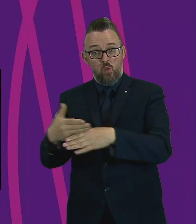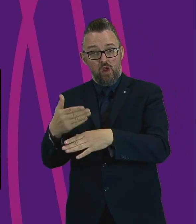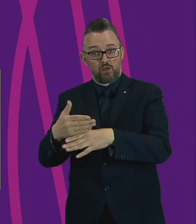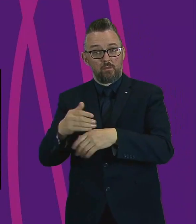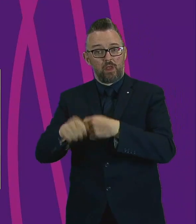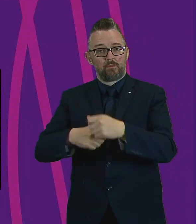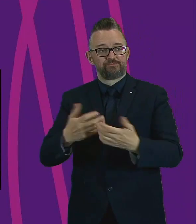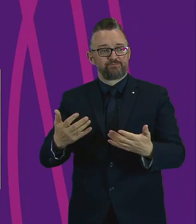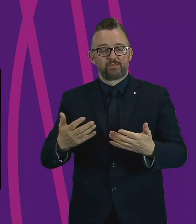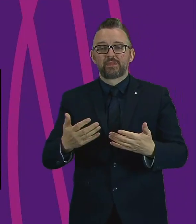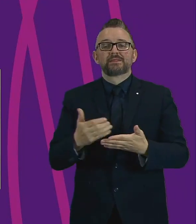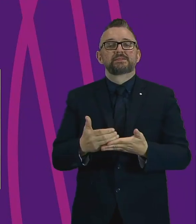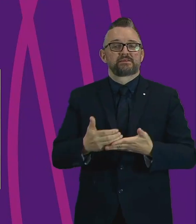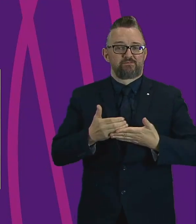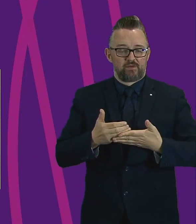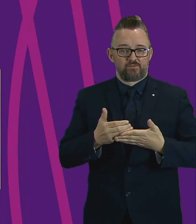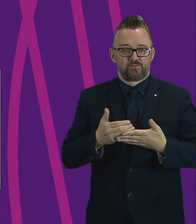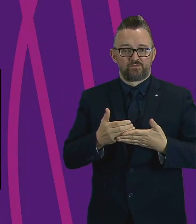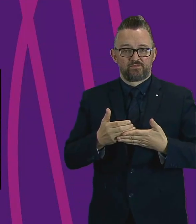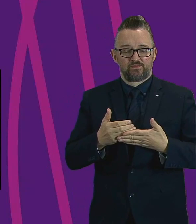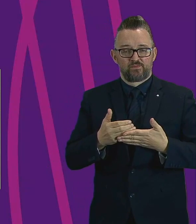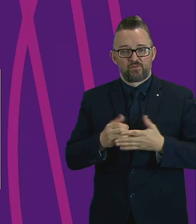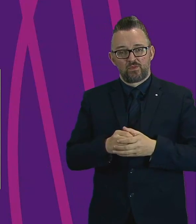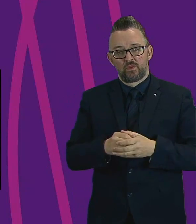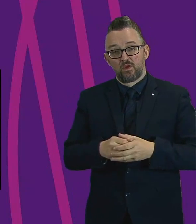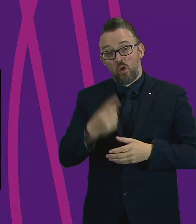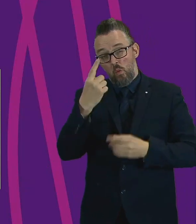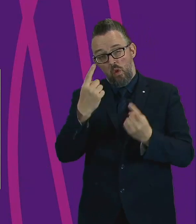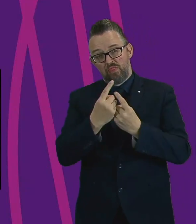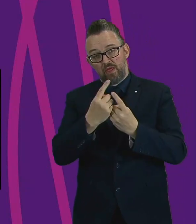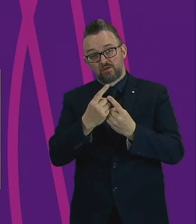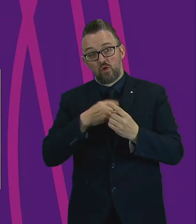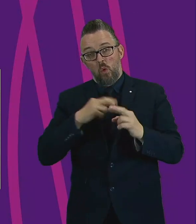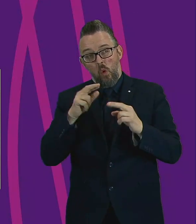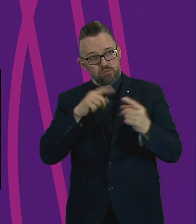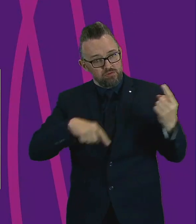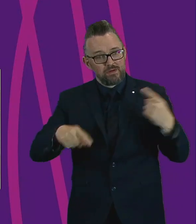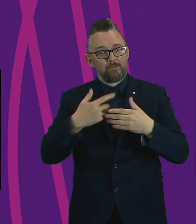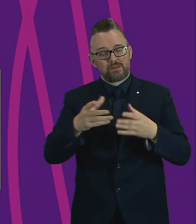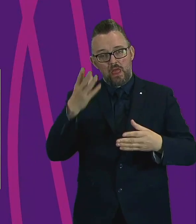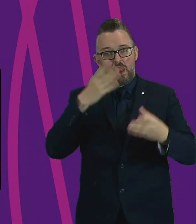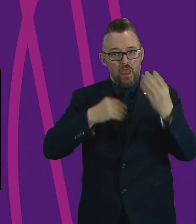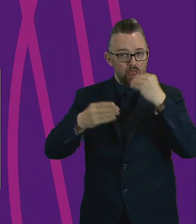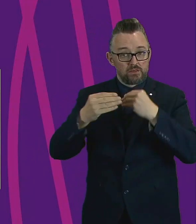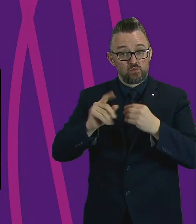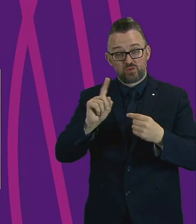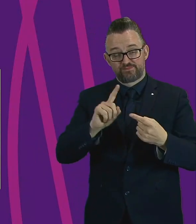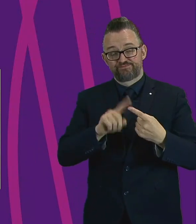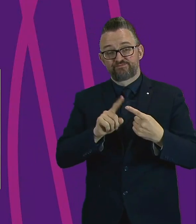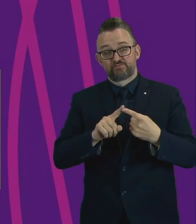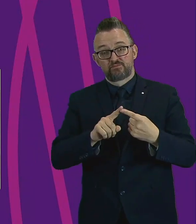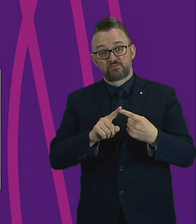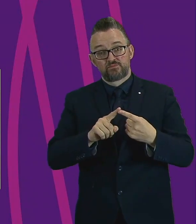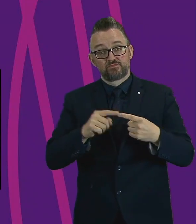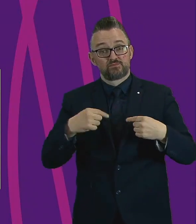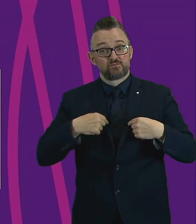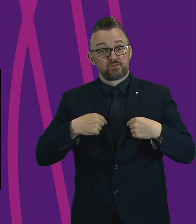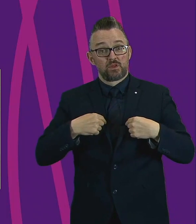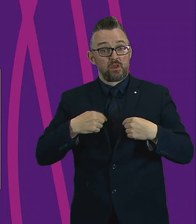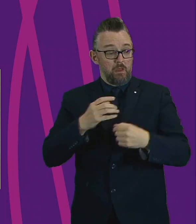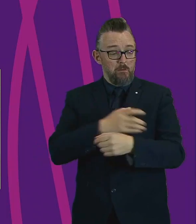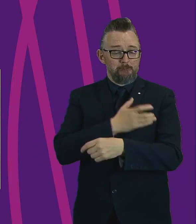and more rewarding. If there's one lesson I hope we've all learned during the public health emergency, it is this. When we empower our